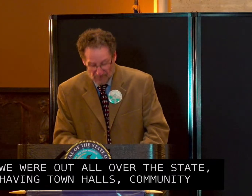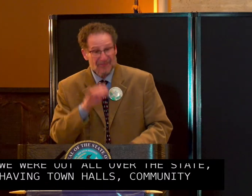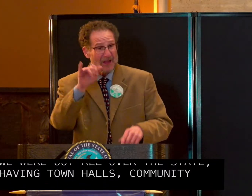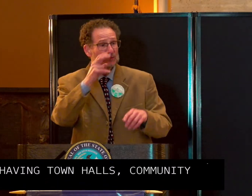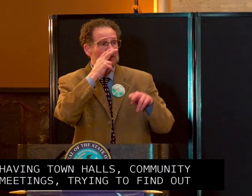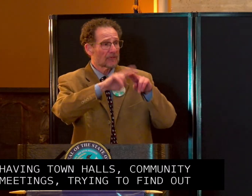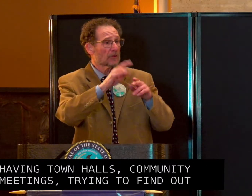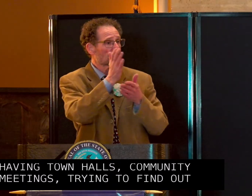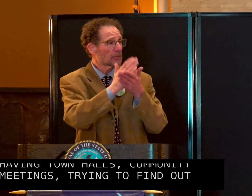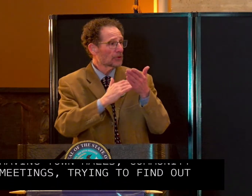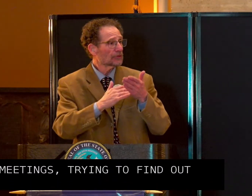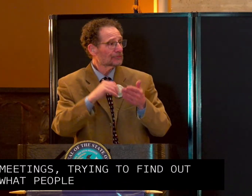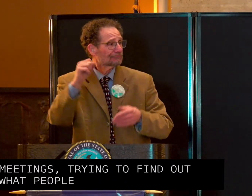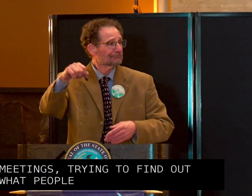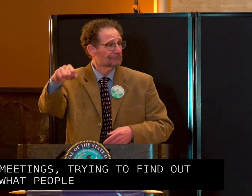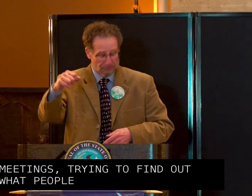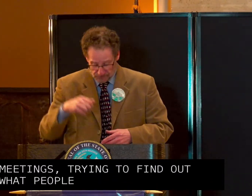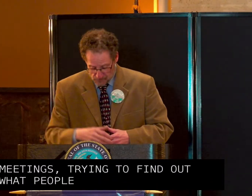needed.